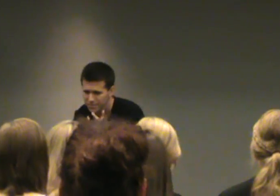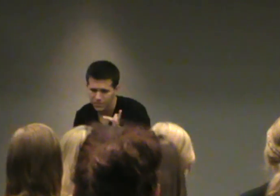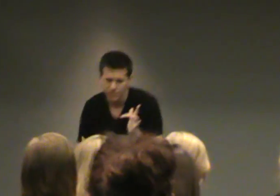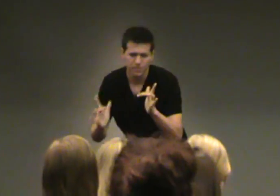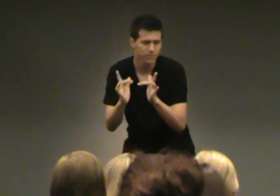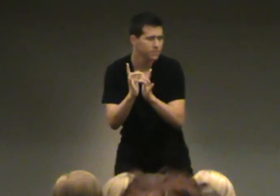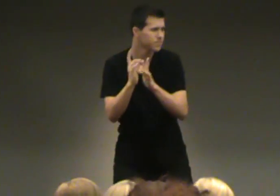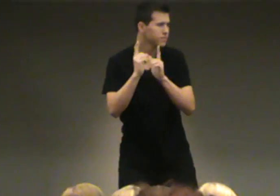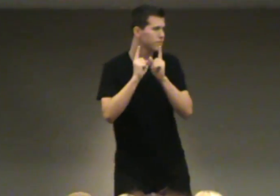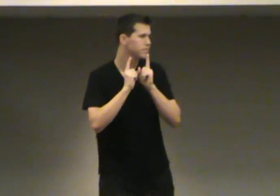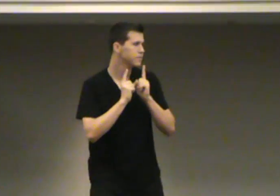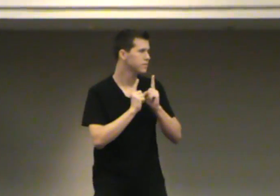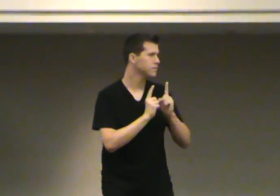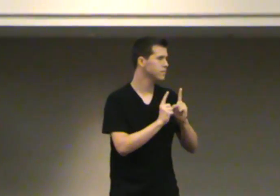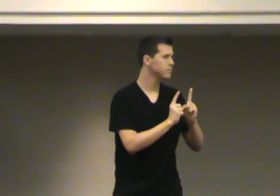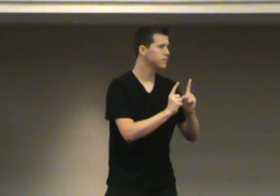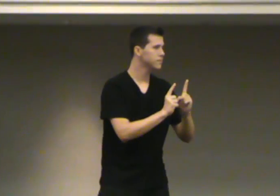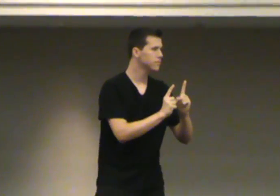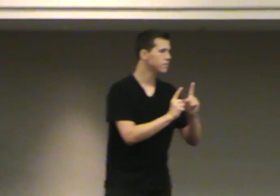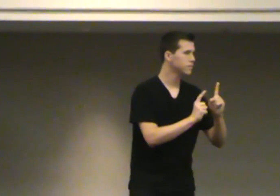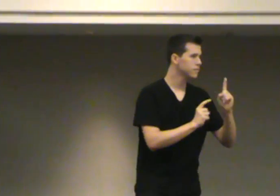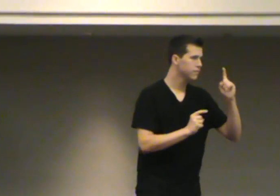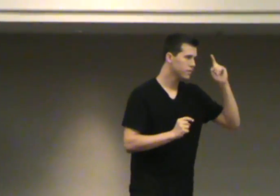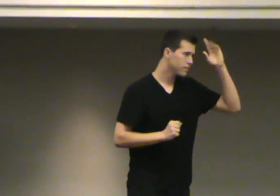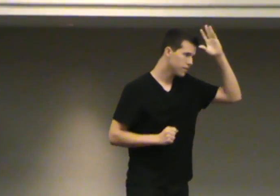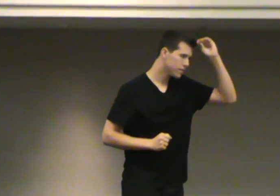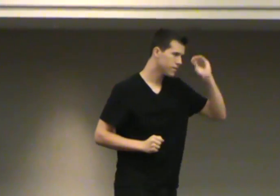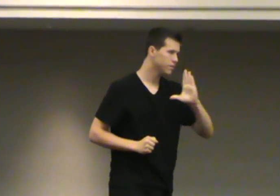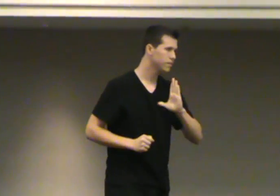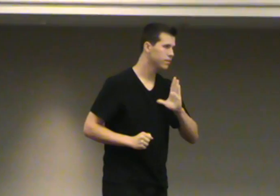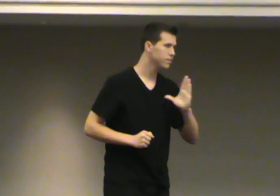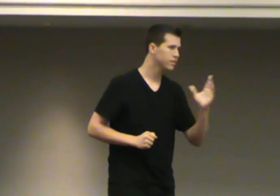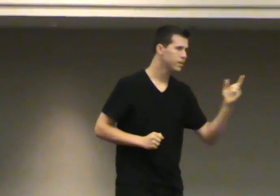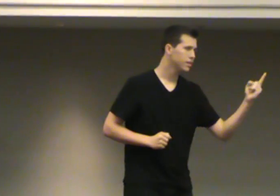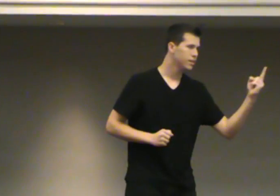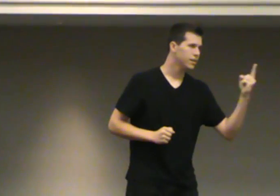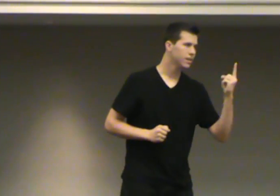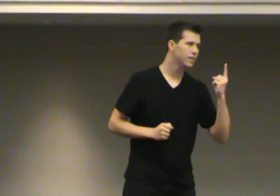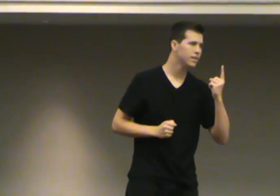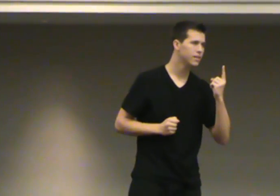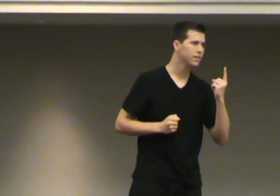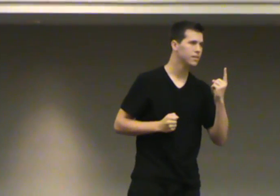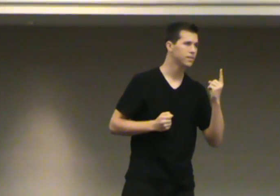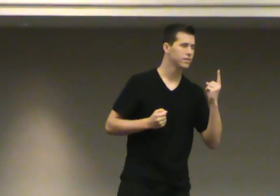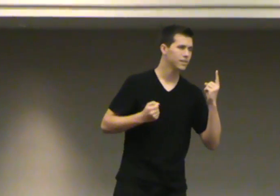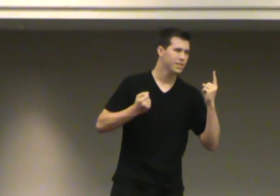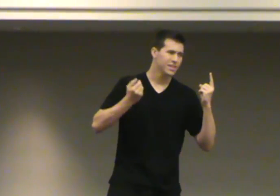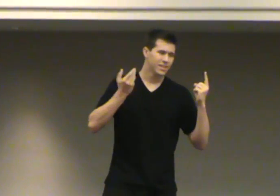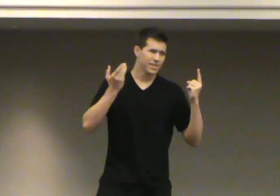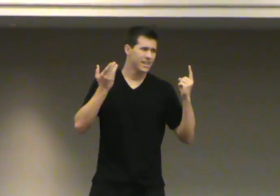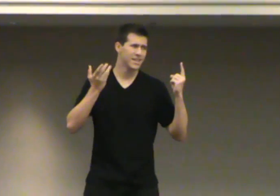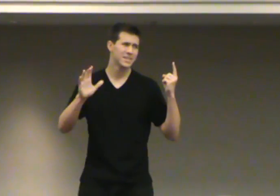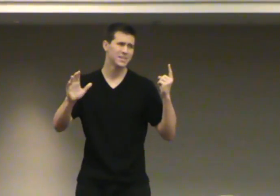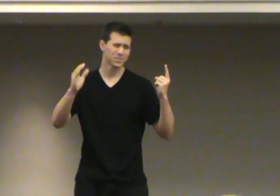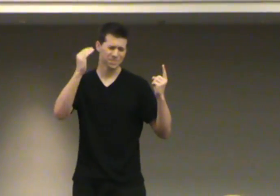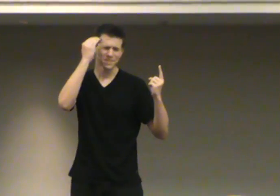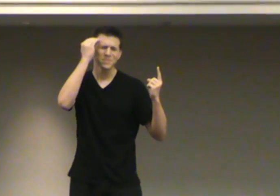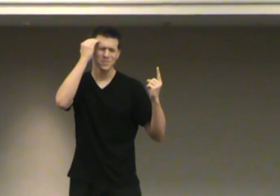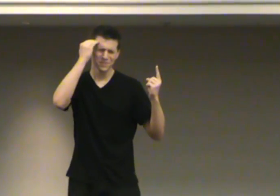He'd just begun to go with me. On her face I saw the fear. Came towards me with the news I knew